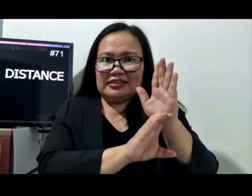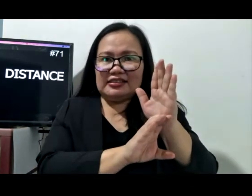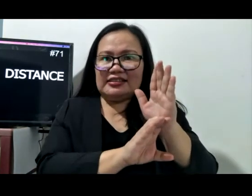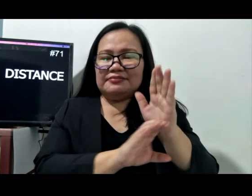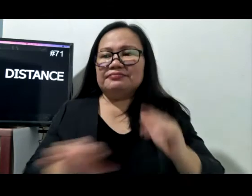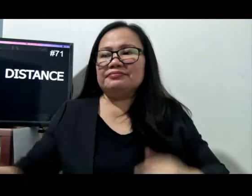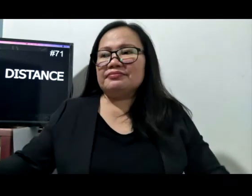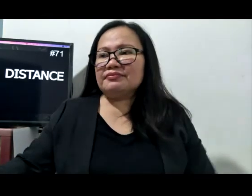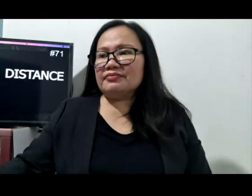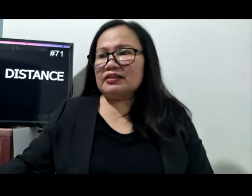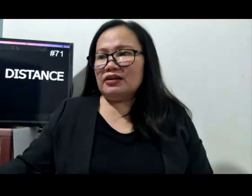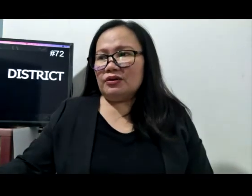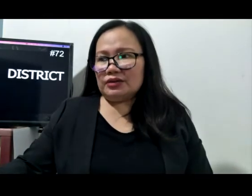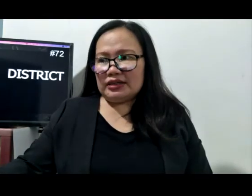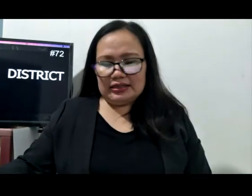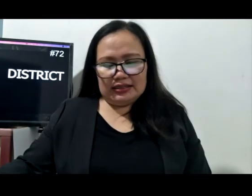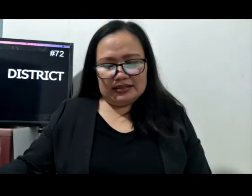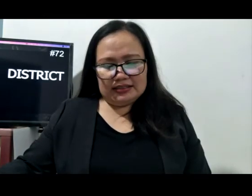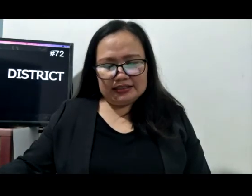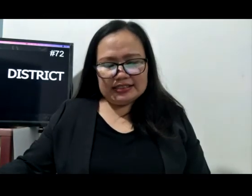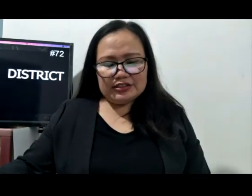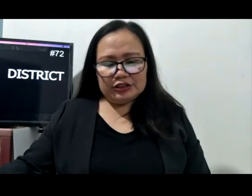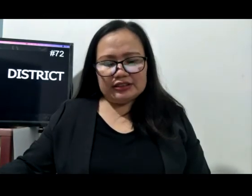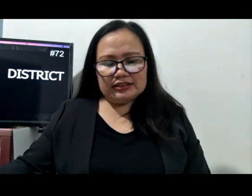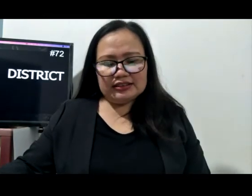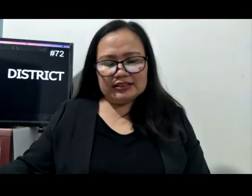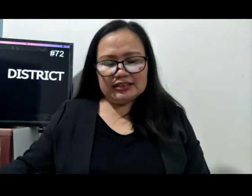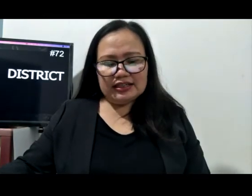Distance. Okay, district.